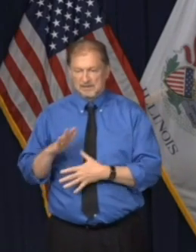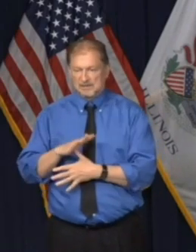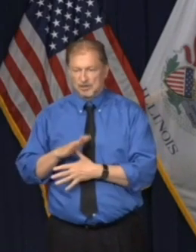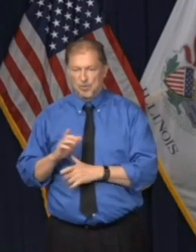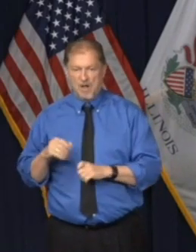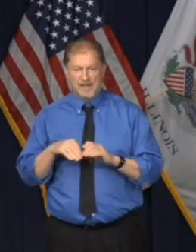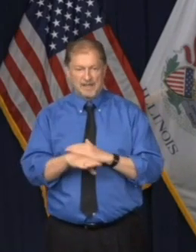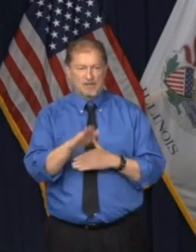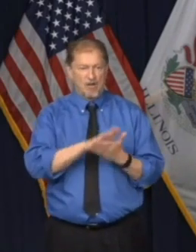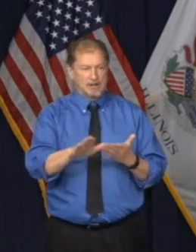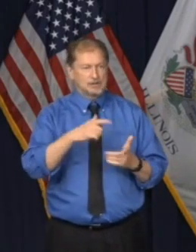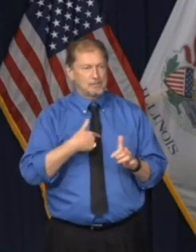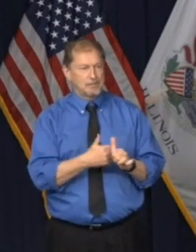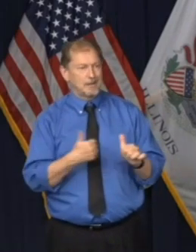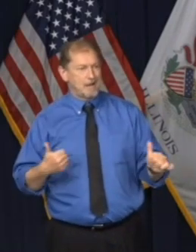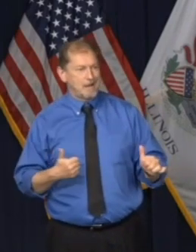now?